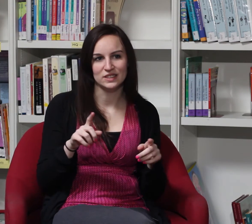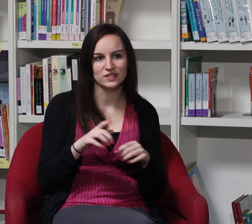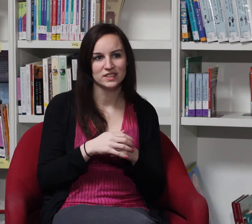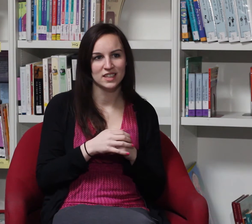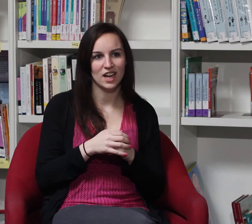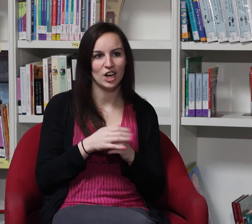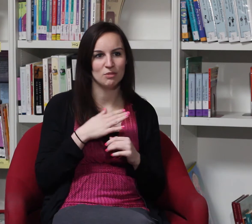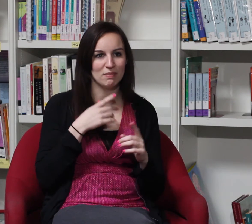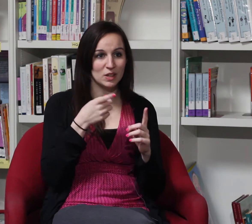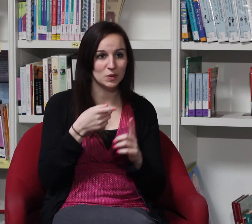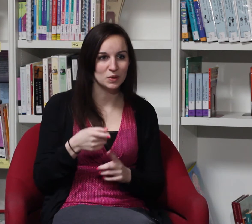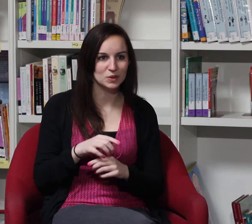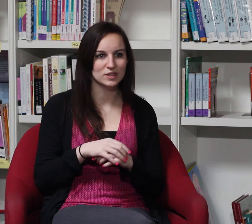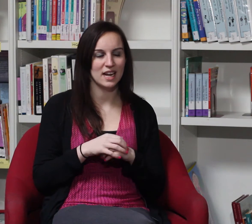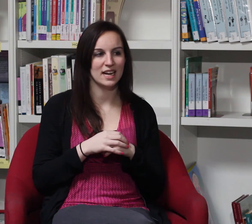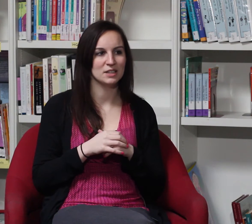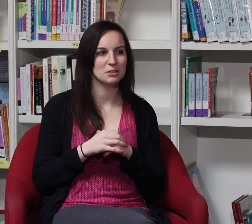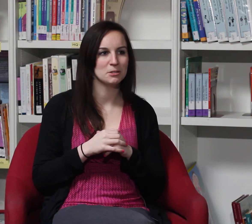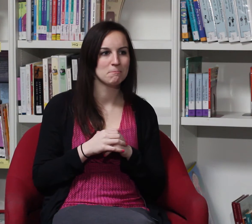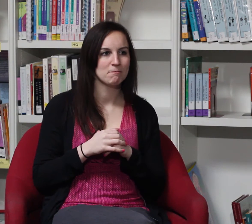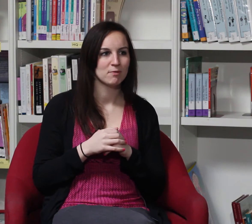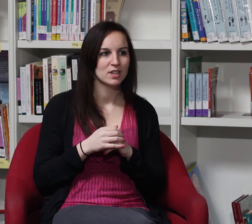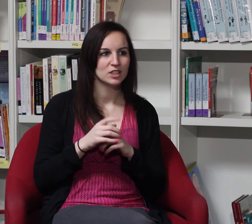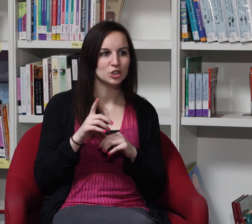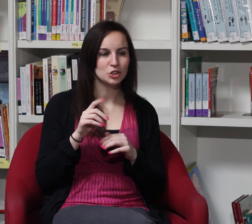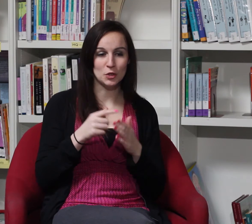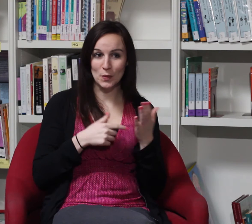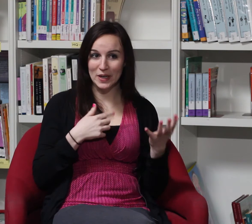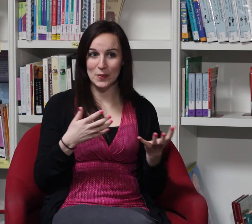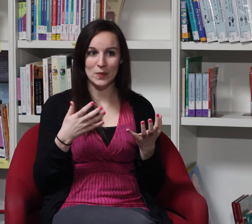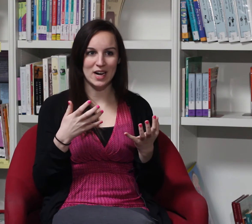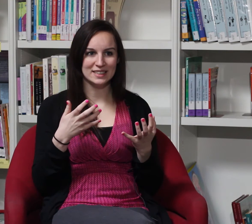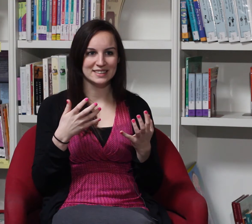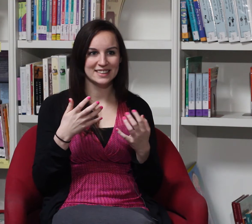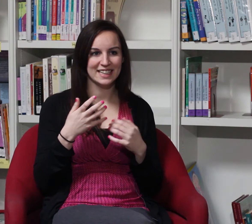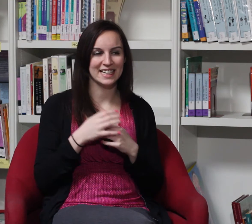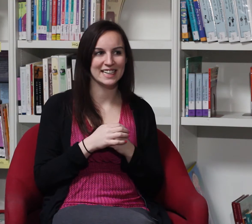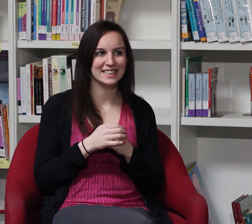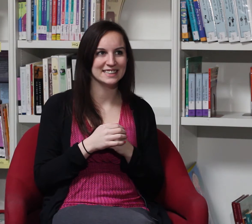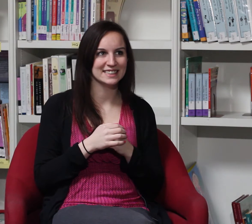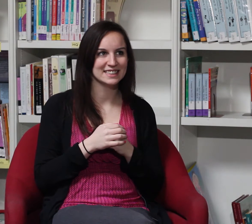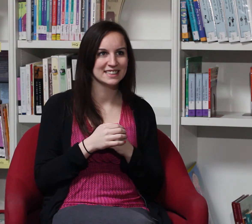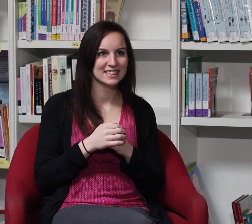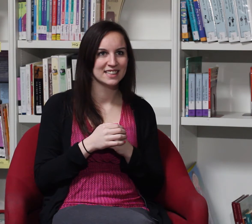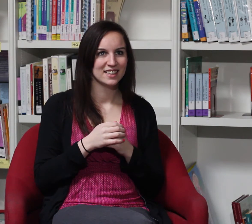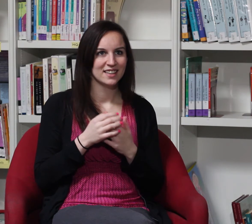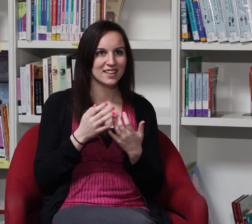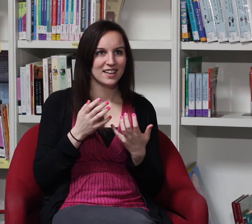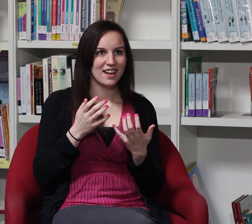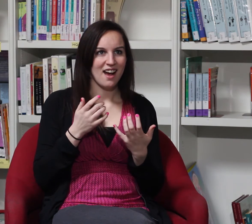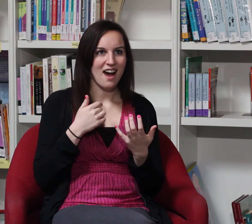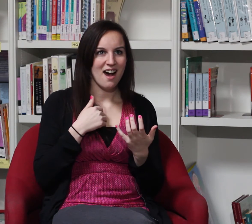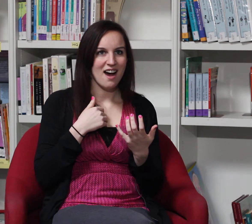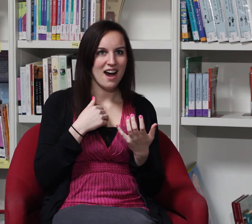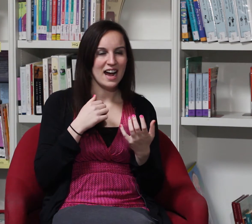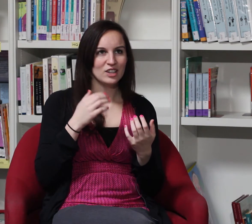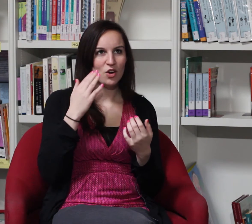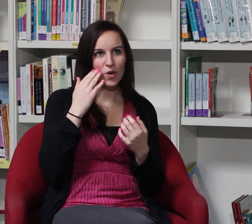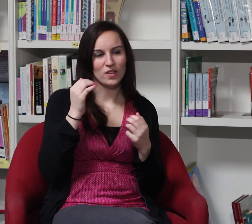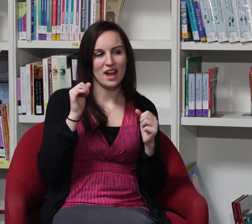achieved my goals. I do what I want, and I know that